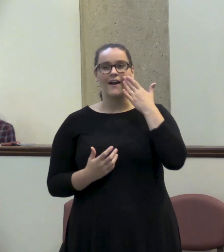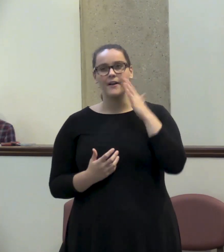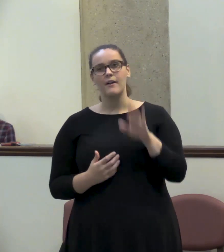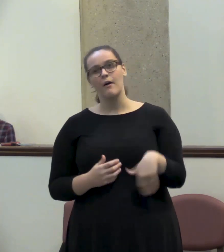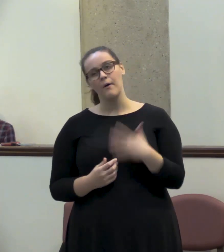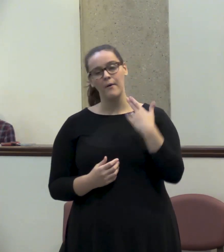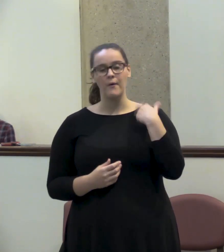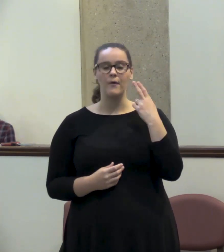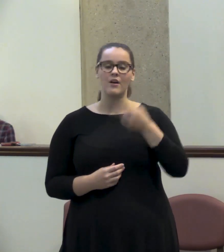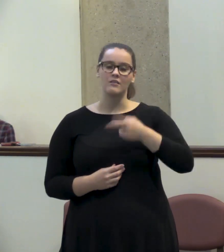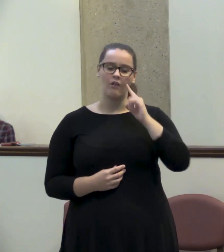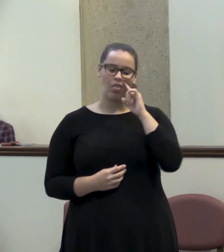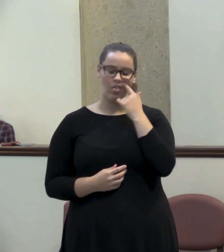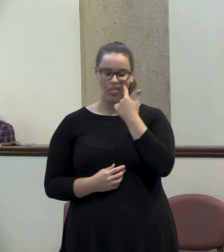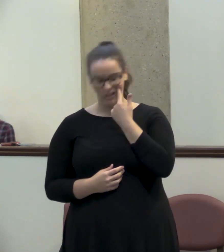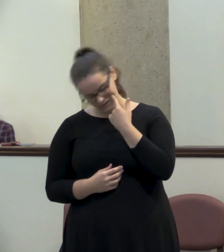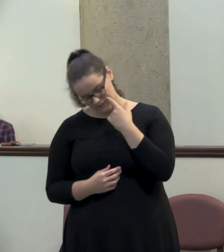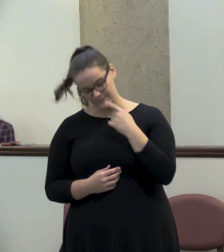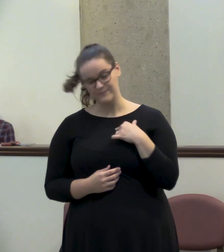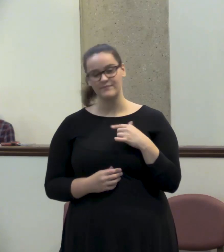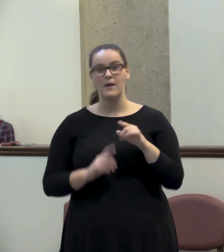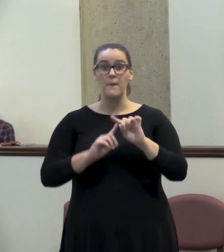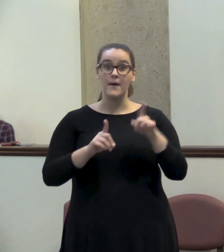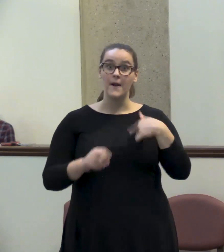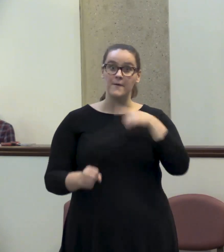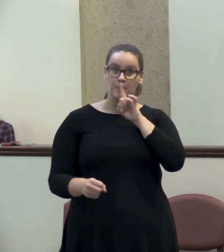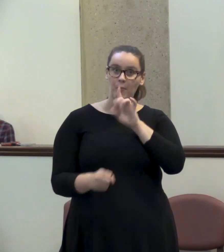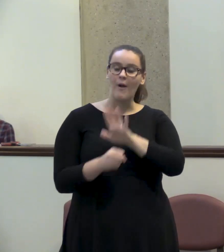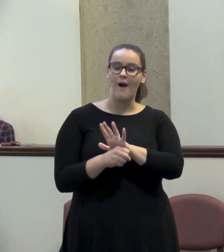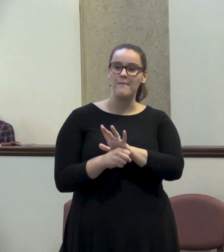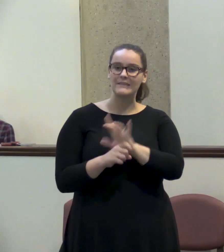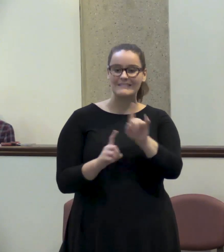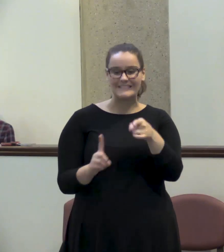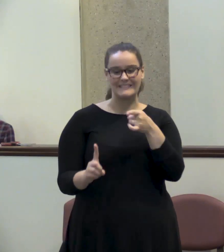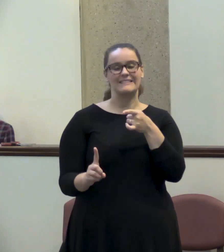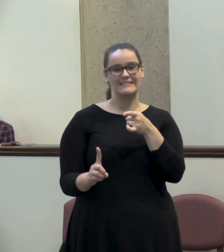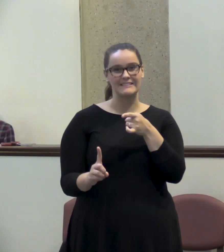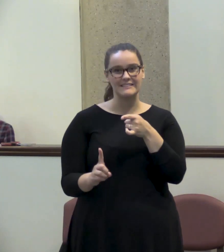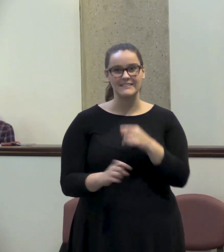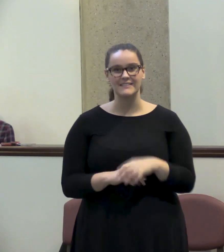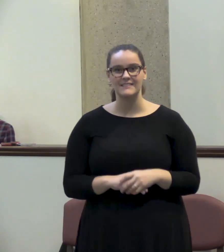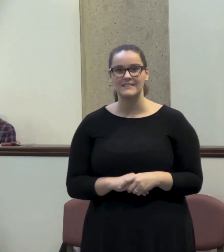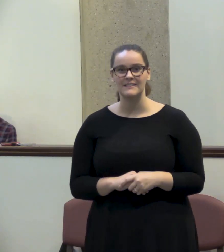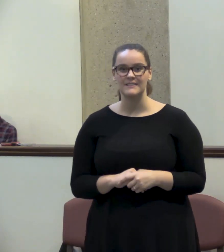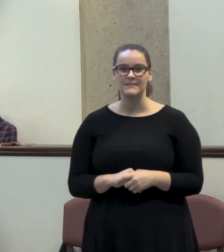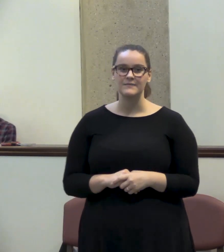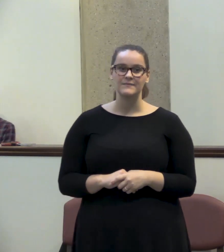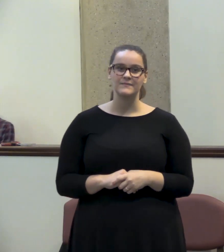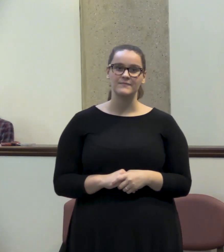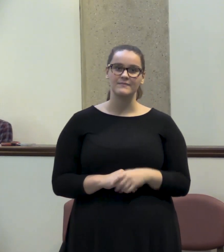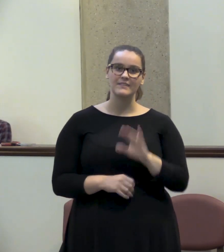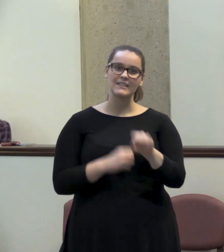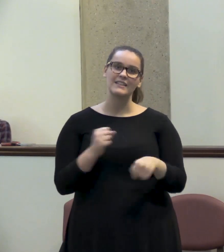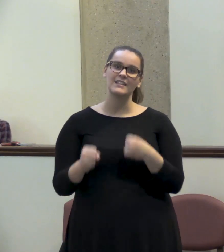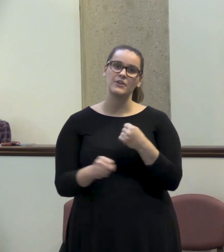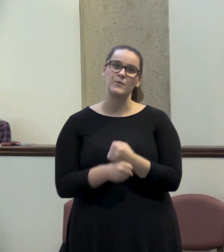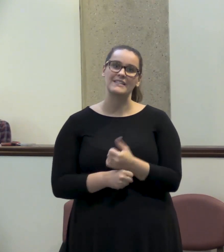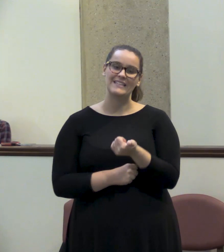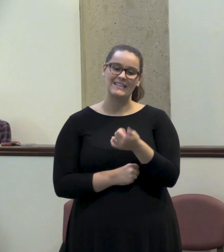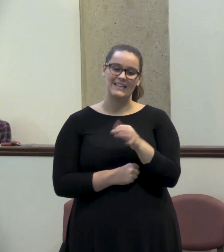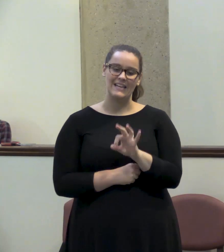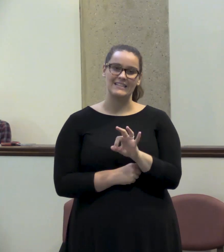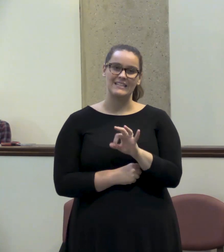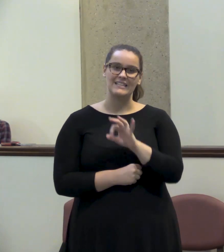is like the boring part of class, but I promise I have a point. The year was